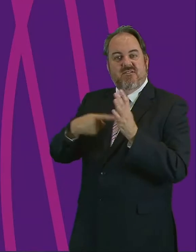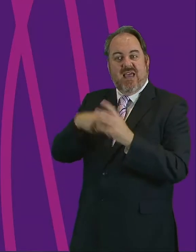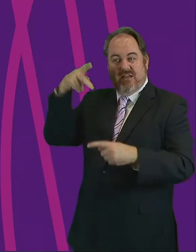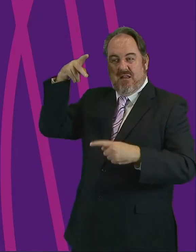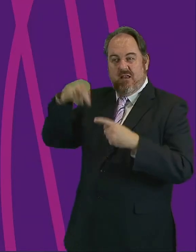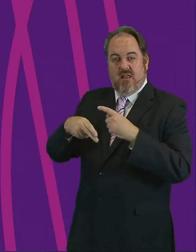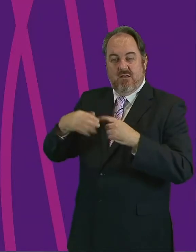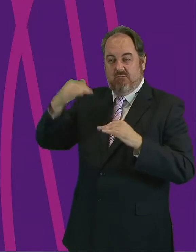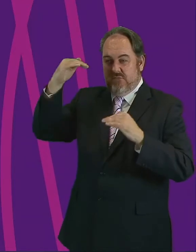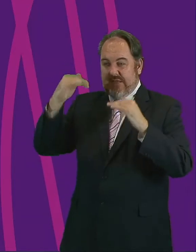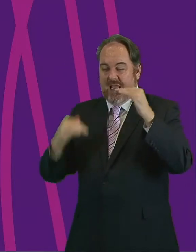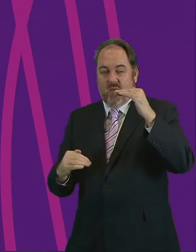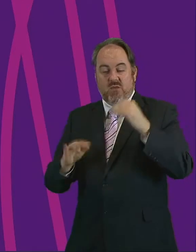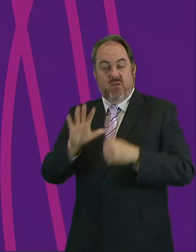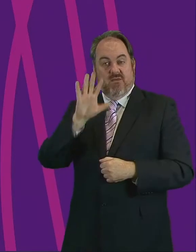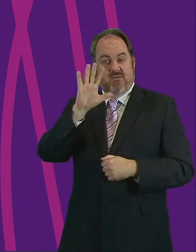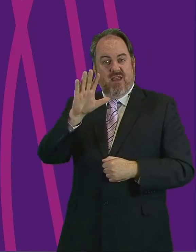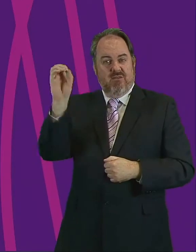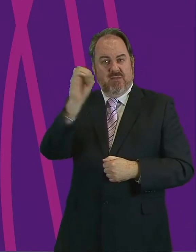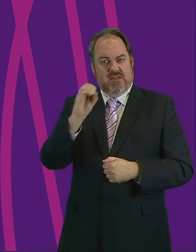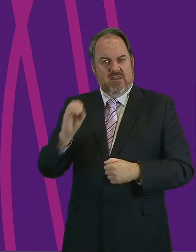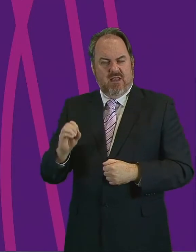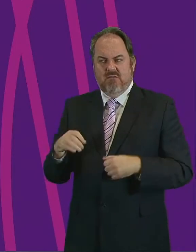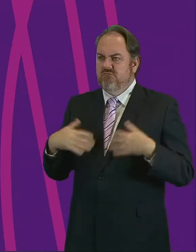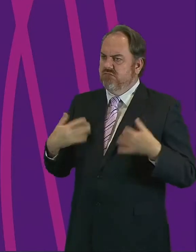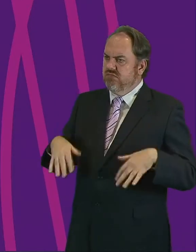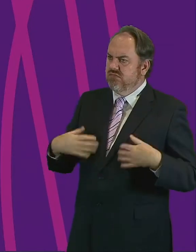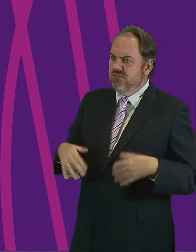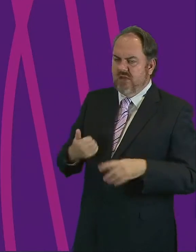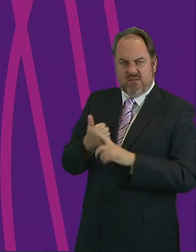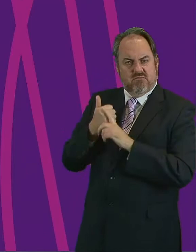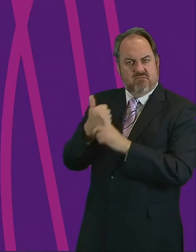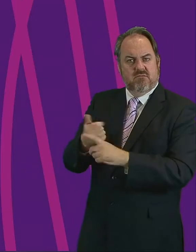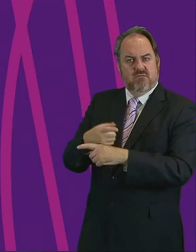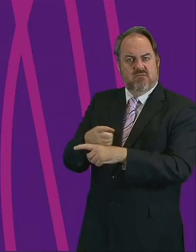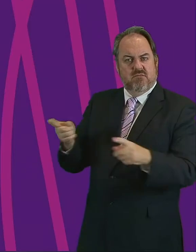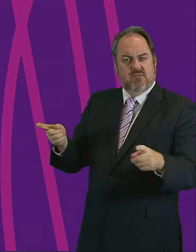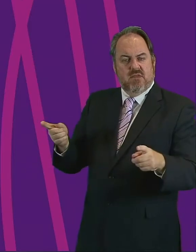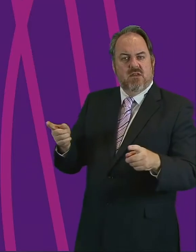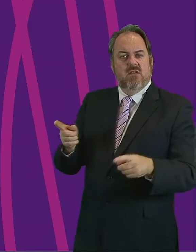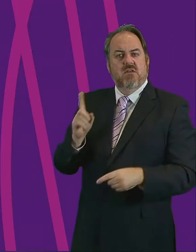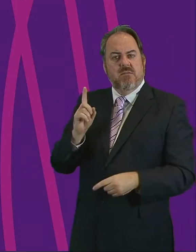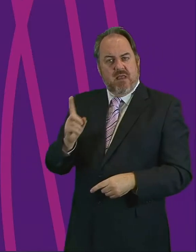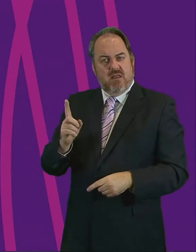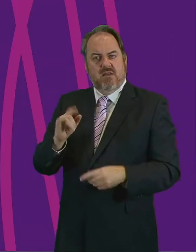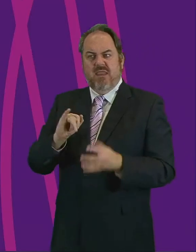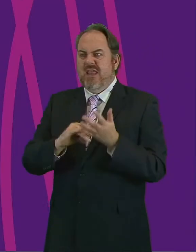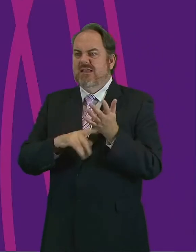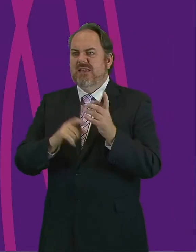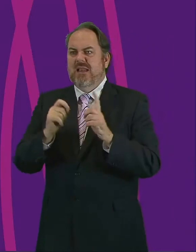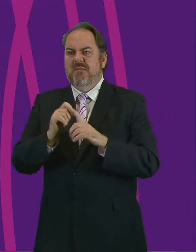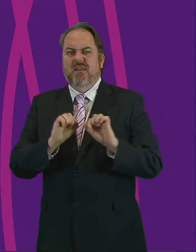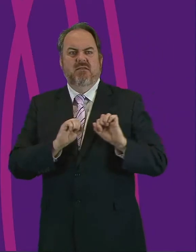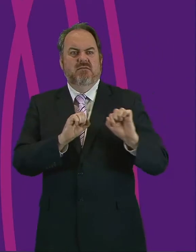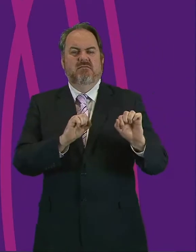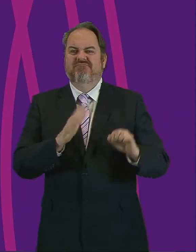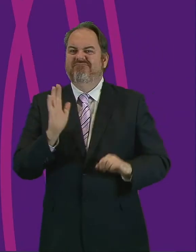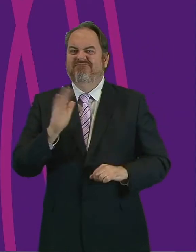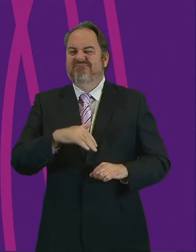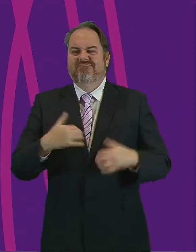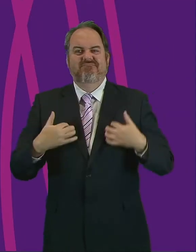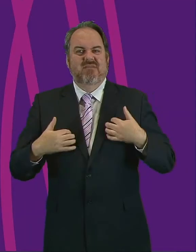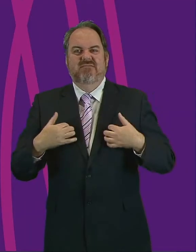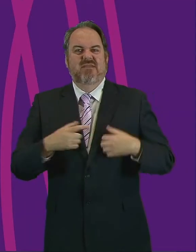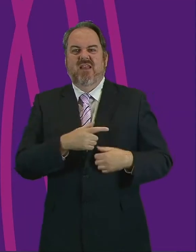it takes to directly help individuals and businesses in Scotland, unlike the SNP, who are only interested in